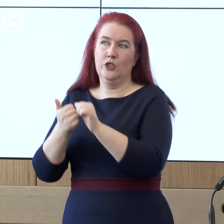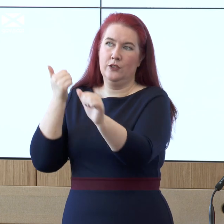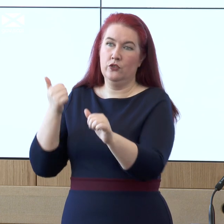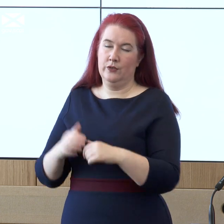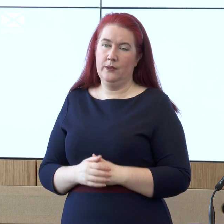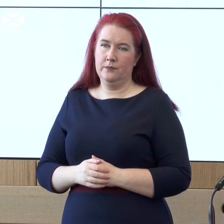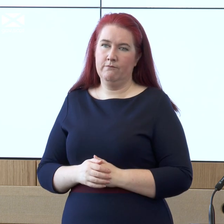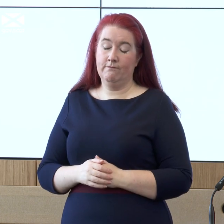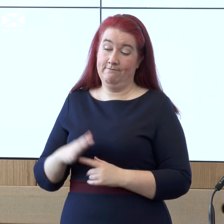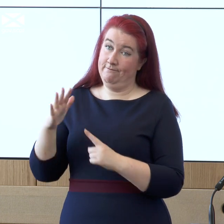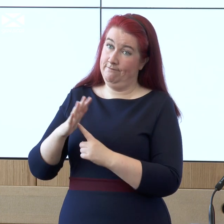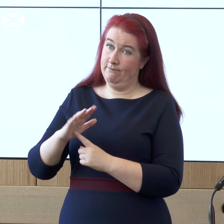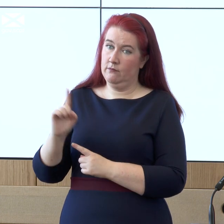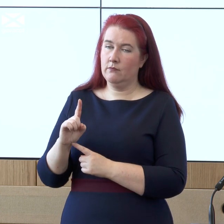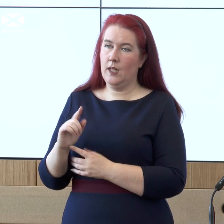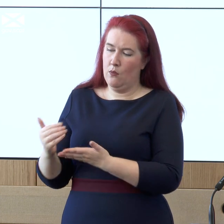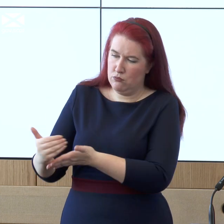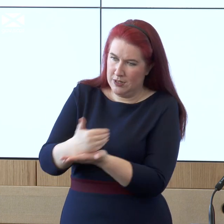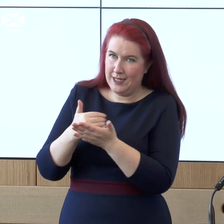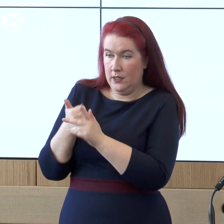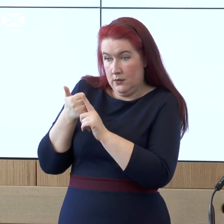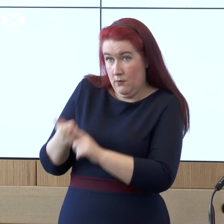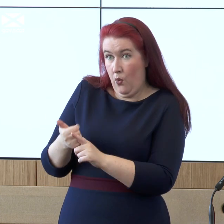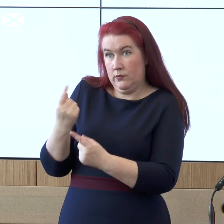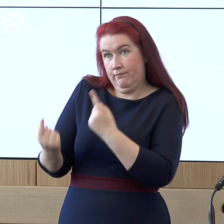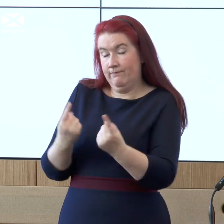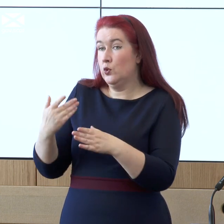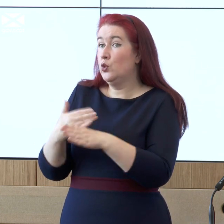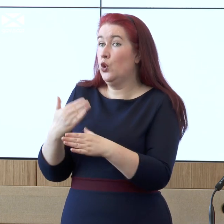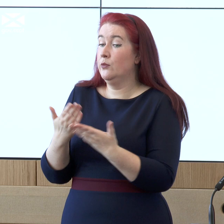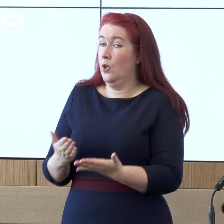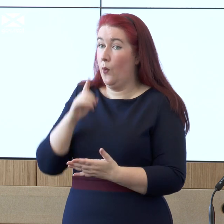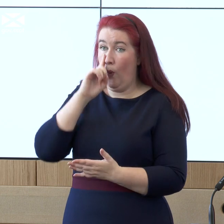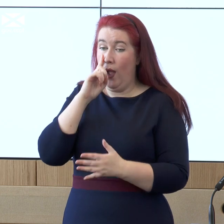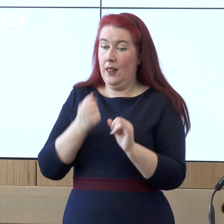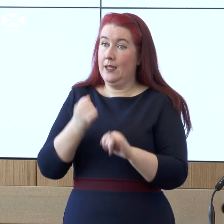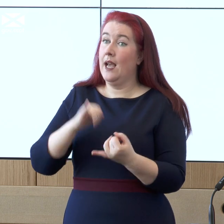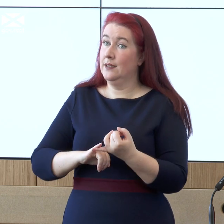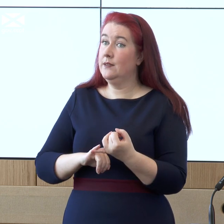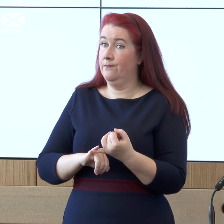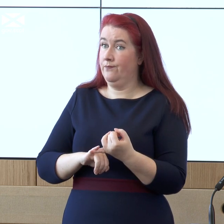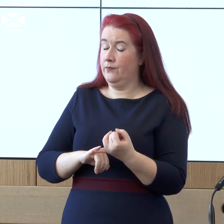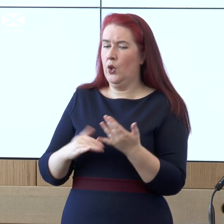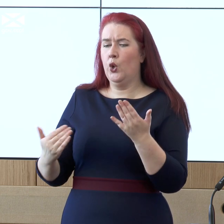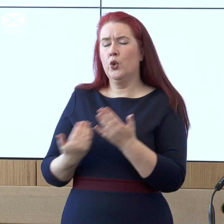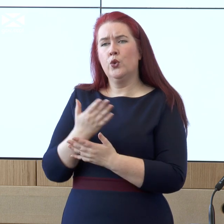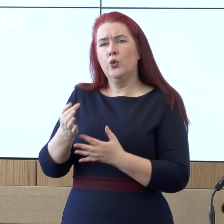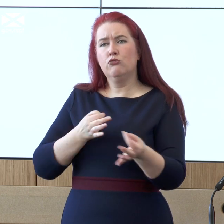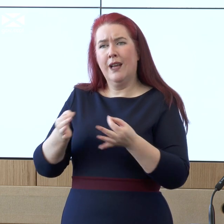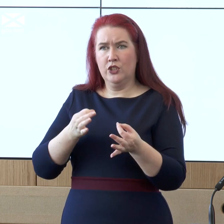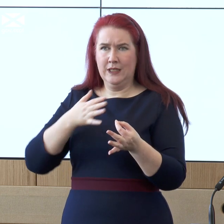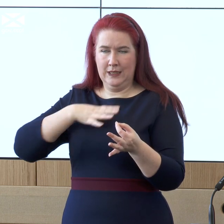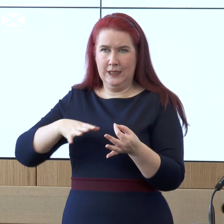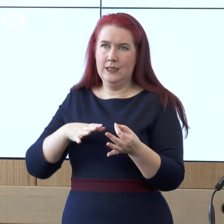protecting and supporting those who currently work in oil and gas. As part of the new strategy, we are developing a just transition